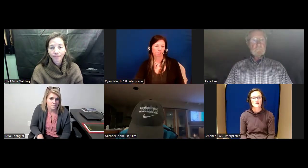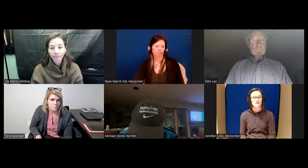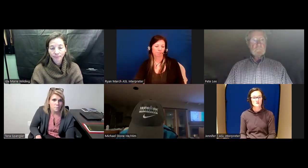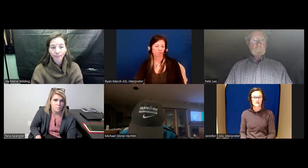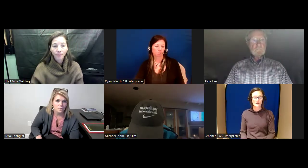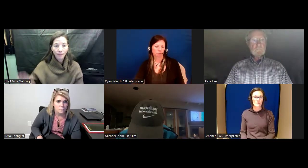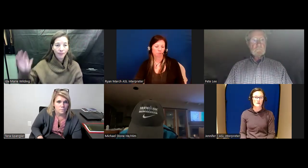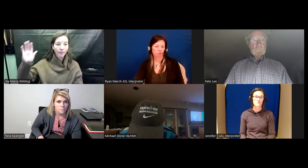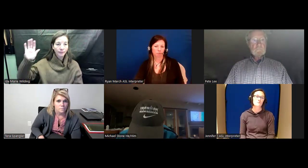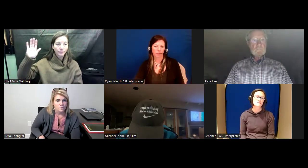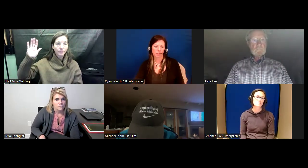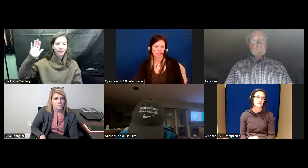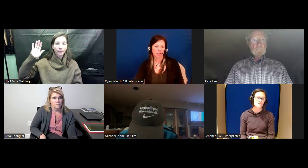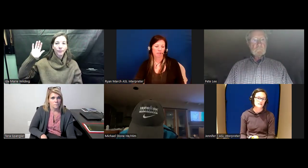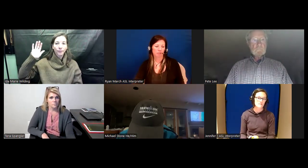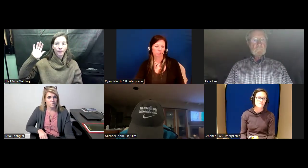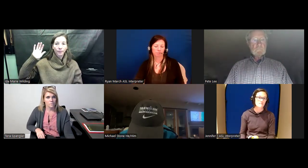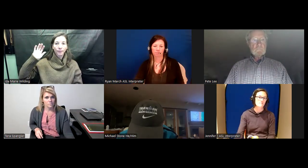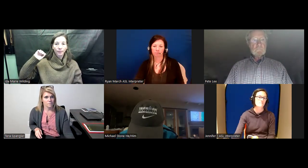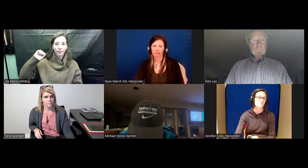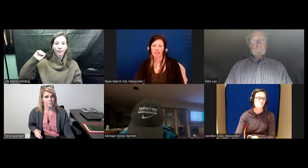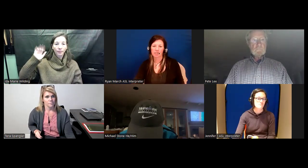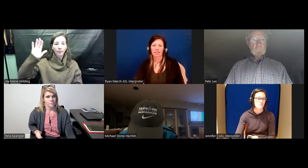many students out there in public school districts.